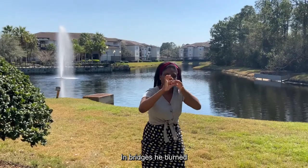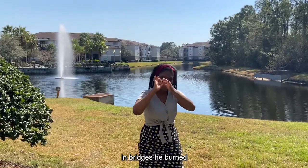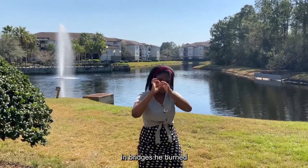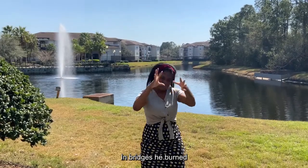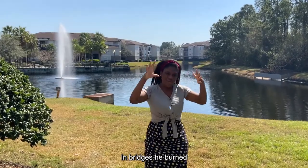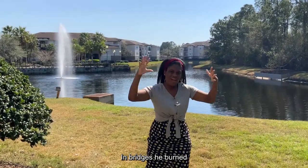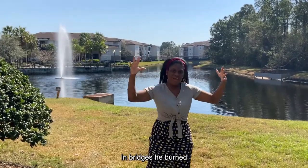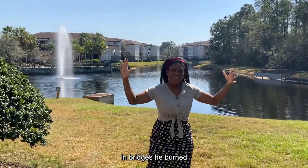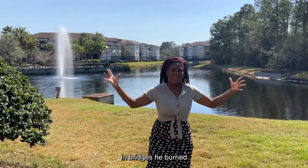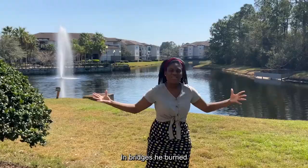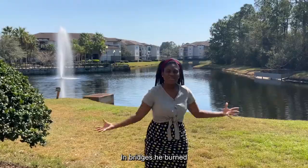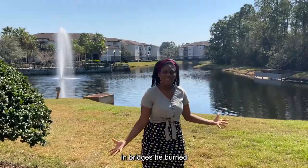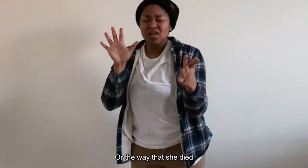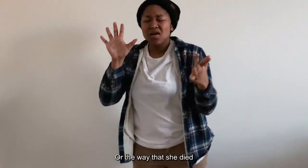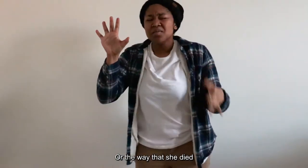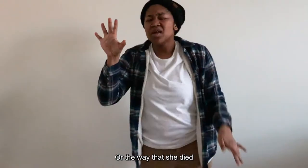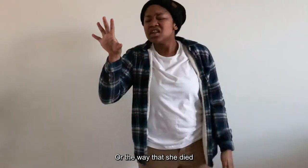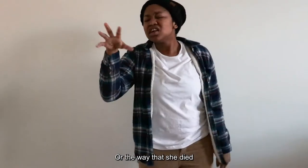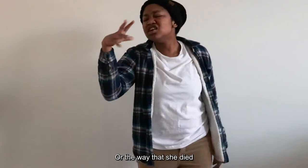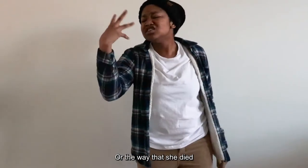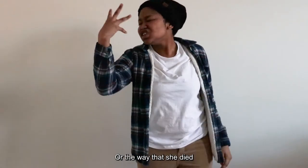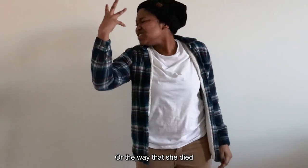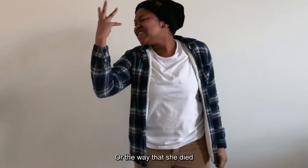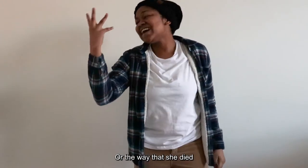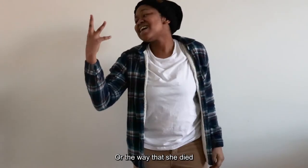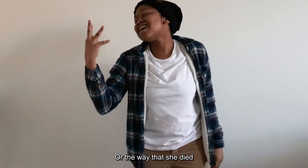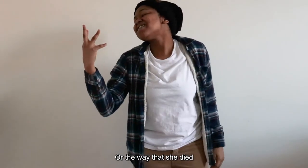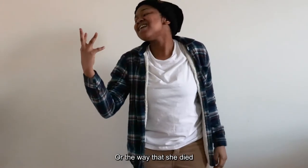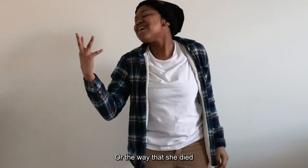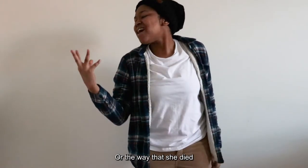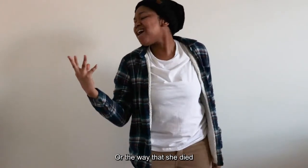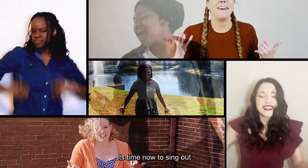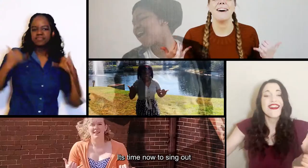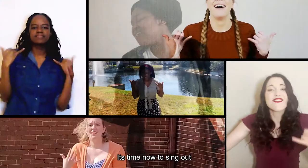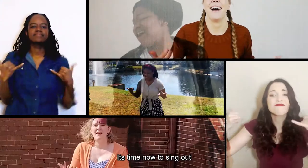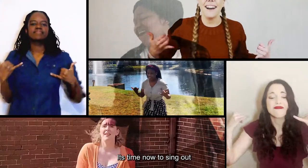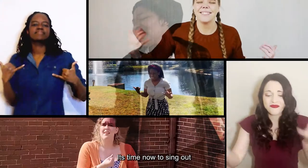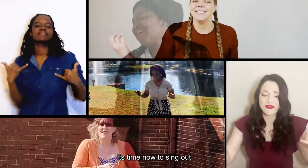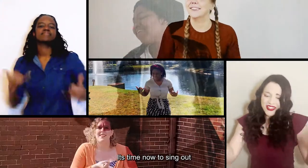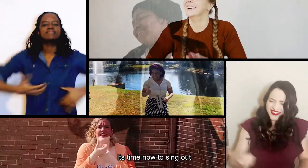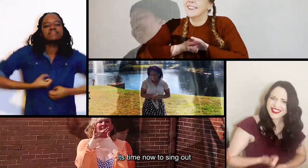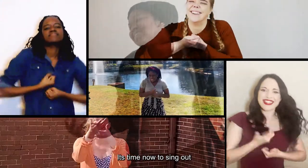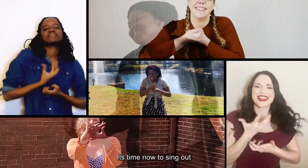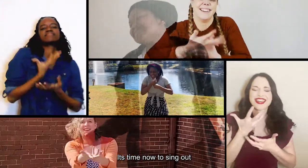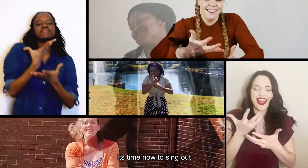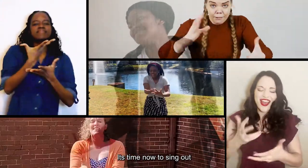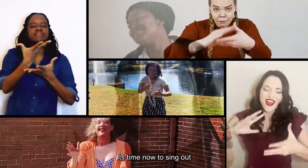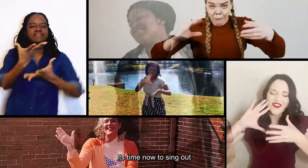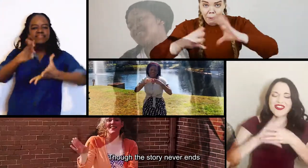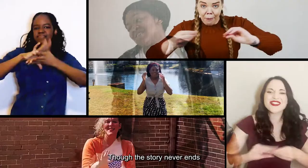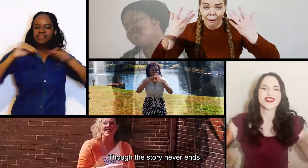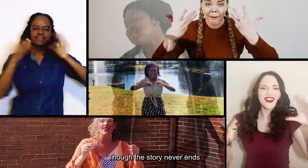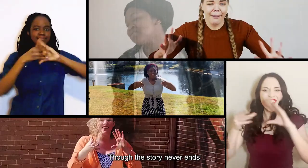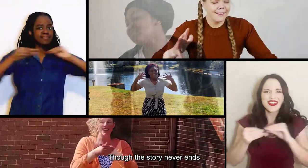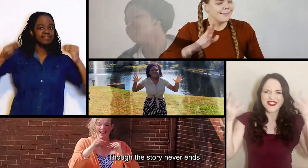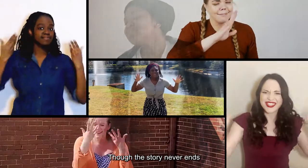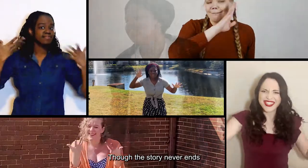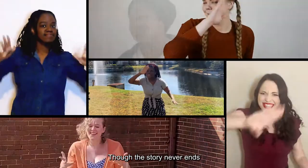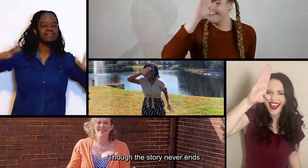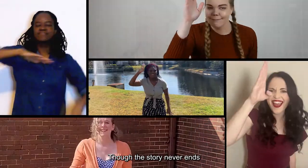he burned For the way that she died For It's time not to sing out But the story of your